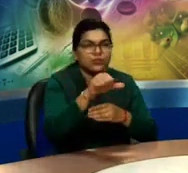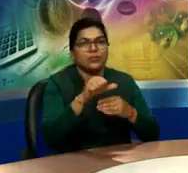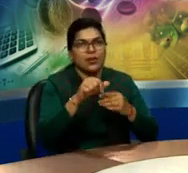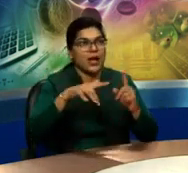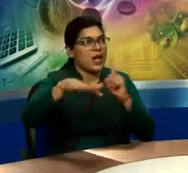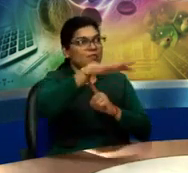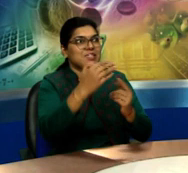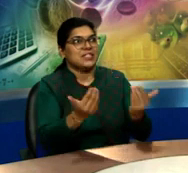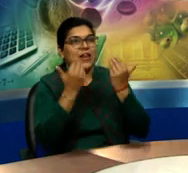And